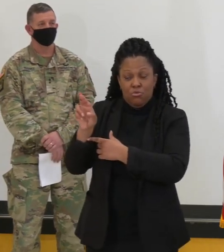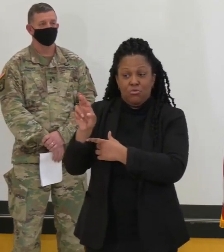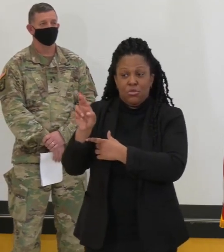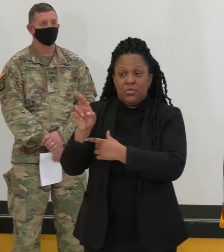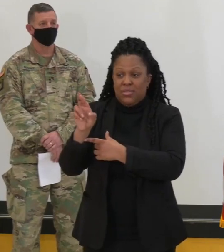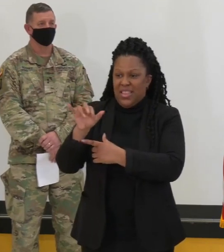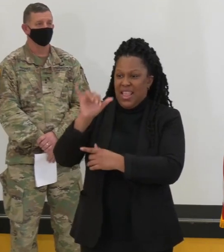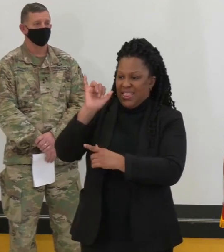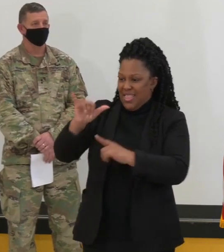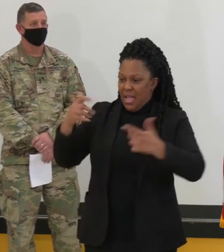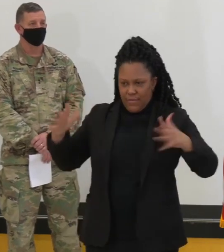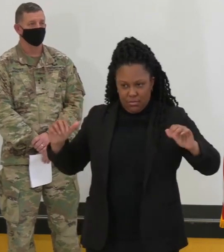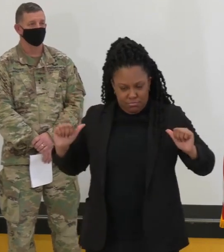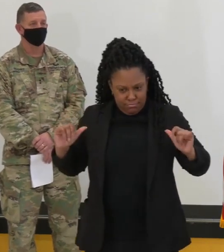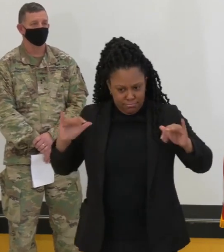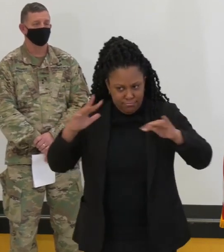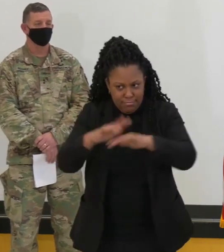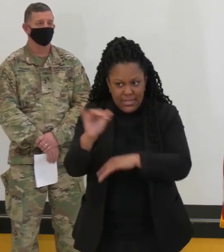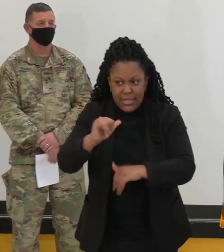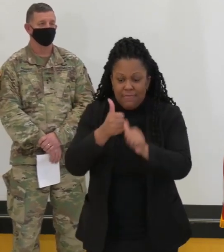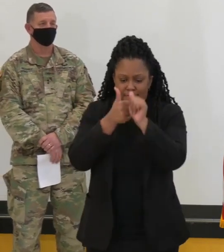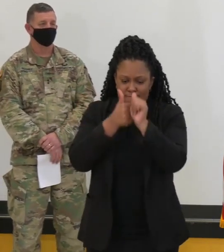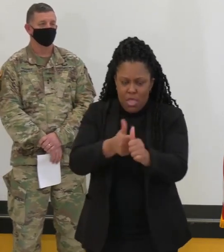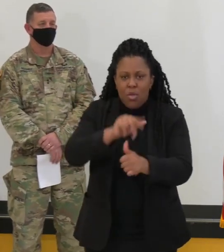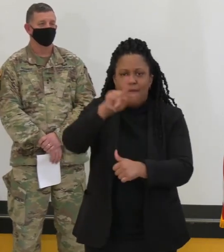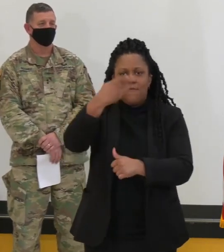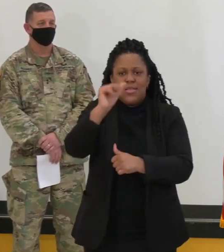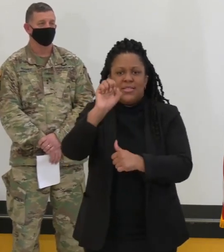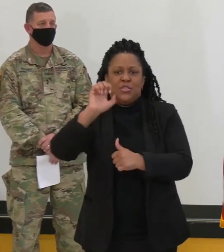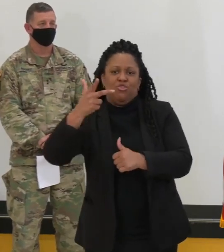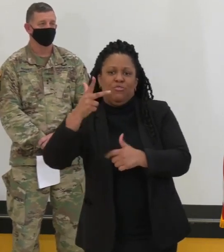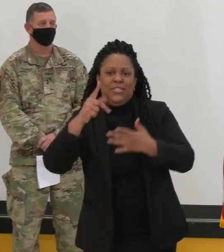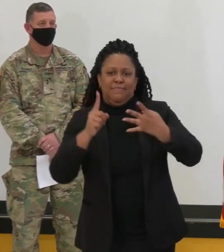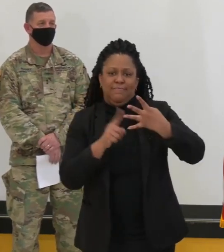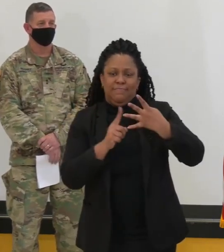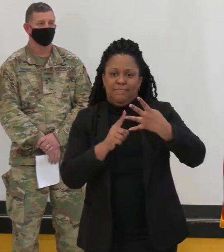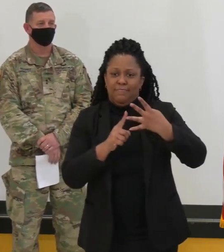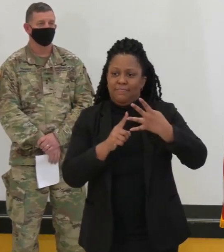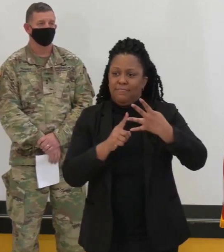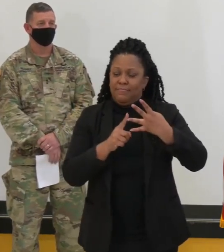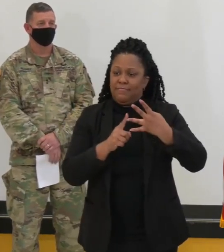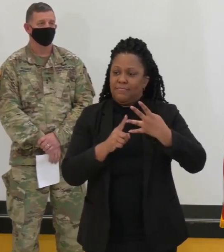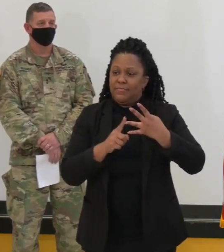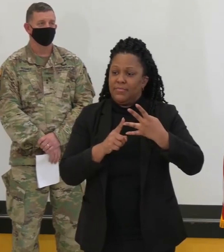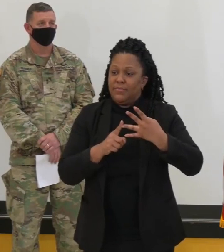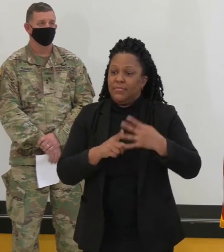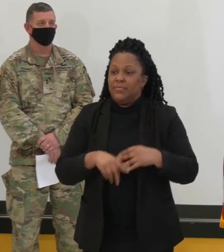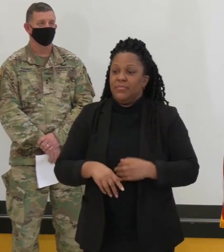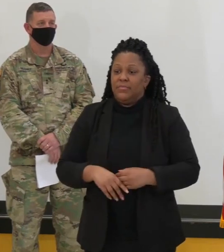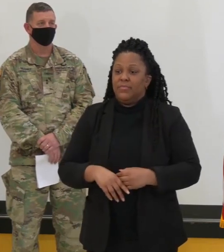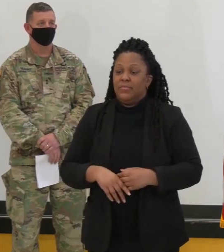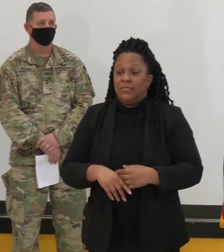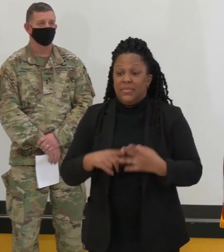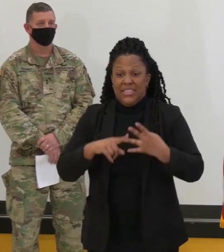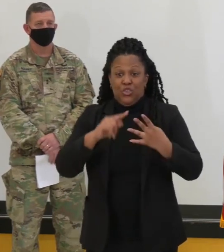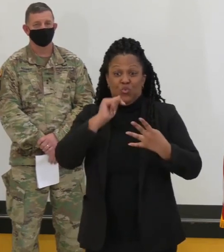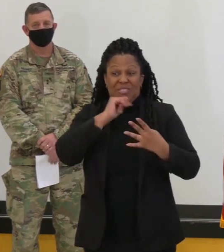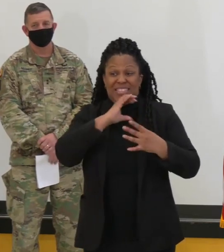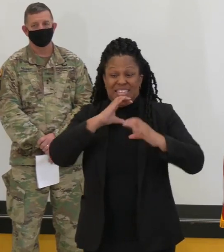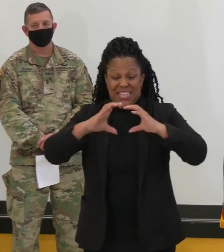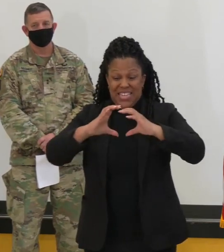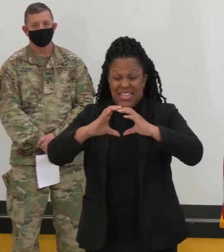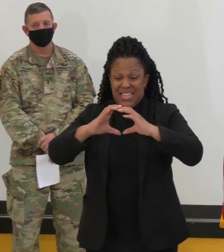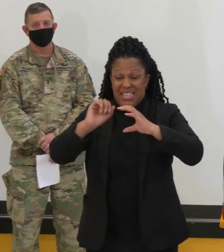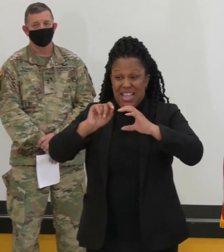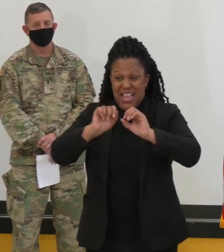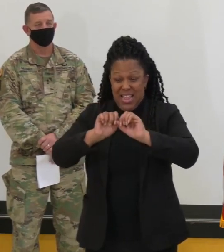conservation officers working in all of Minnesota, those minimum staffing levels have been reached in greater Minnesota, and the swell of resources has arrived